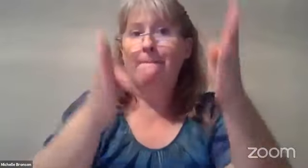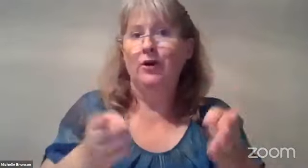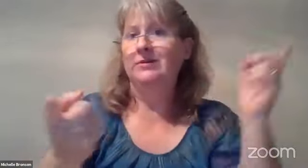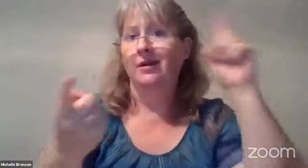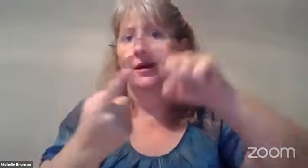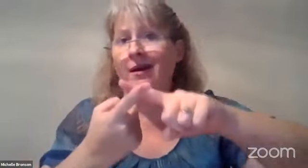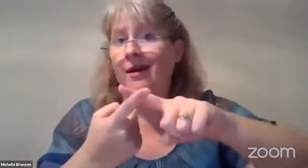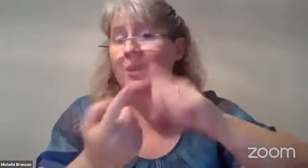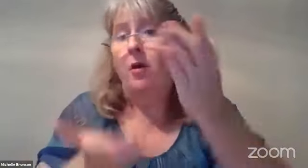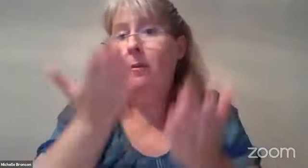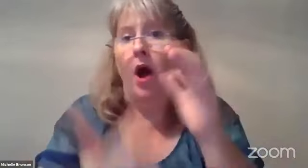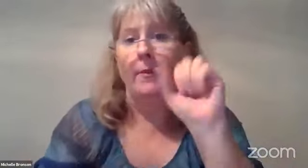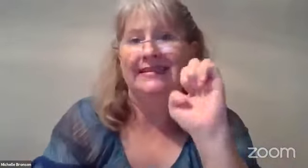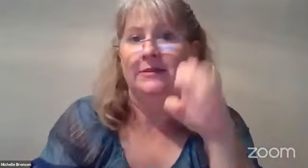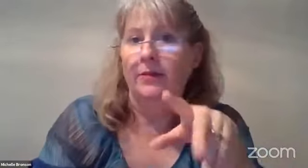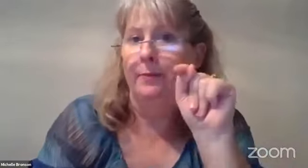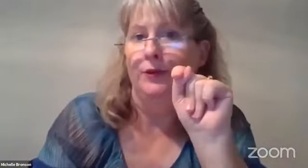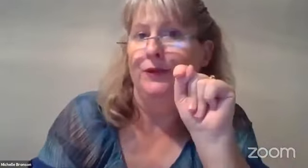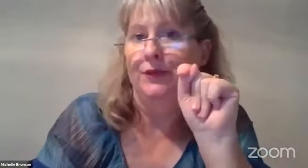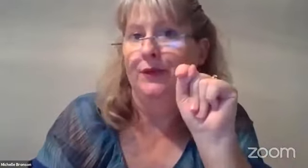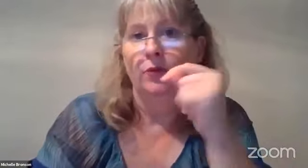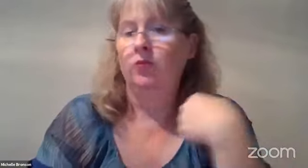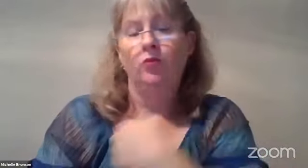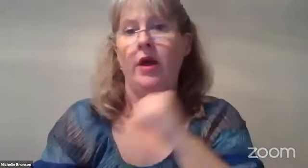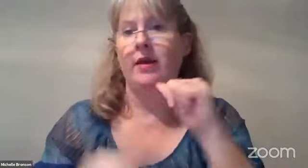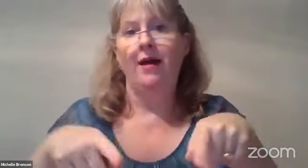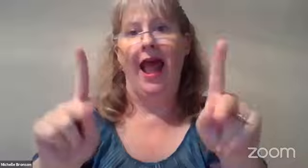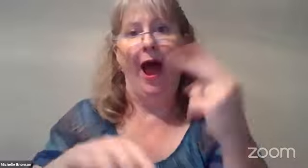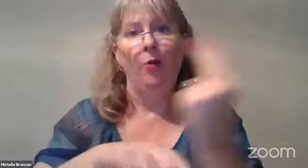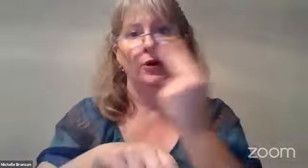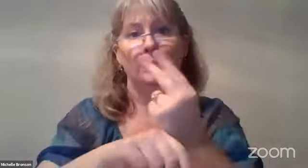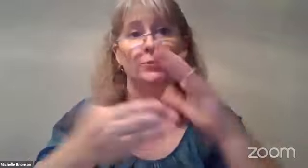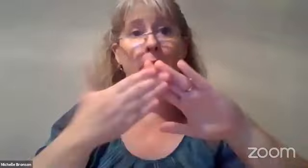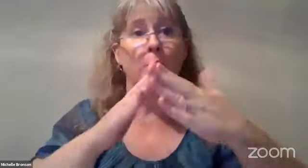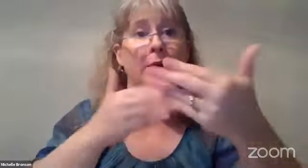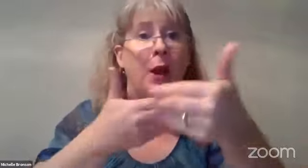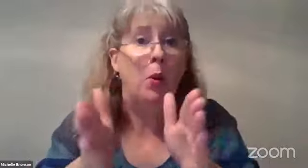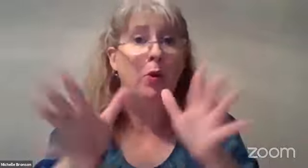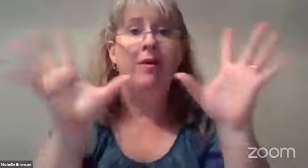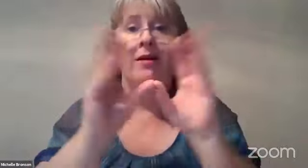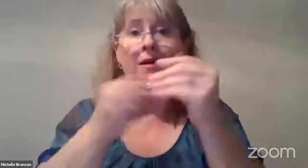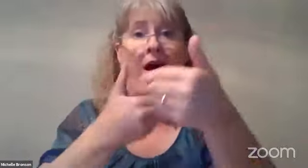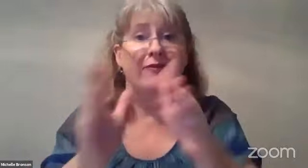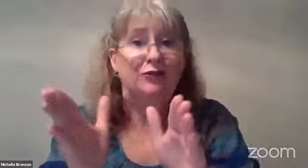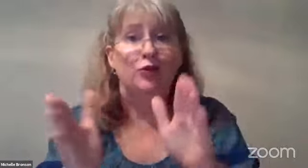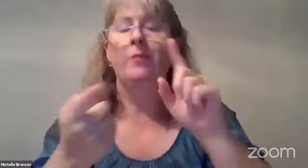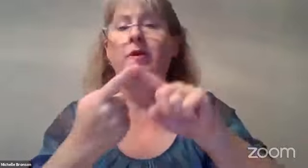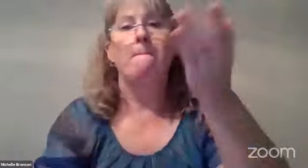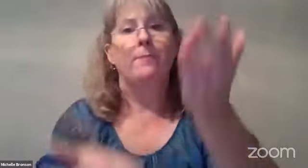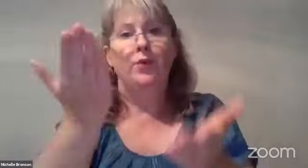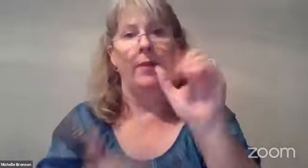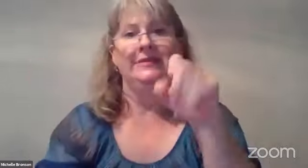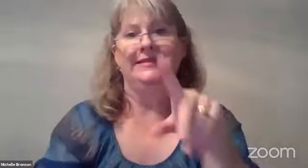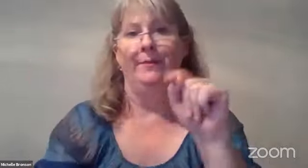able to offer classes in person until possibly September. We are not allowed to use the community room or the